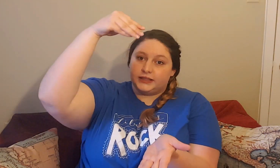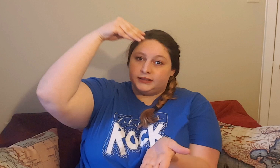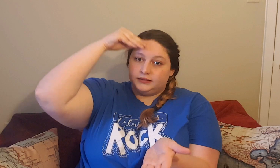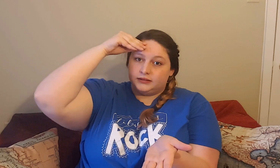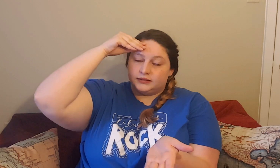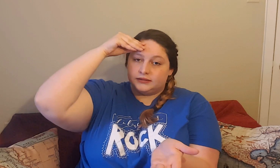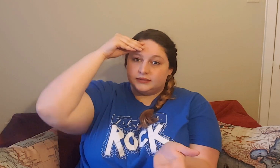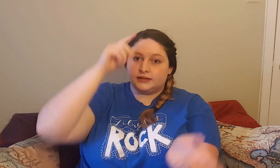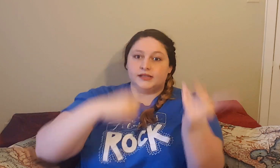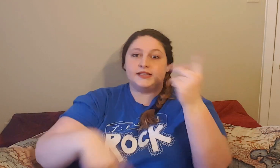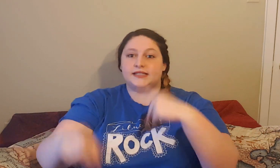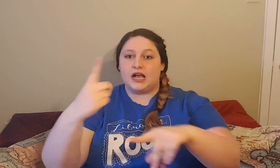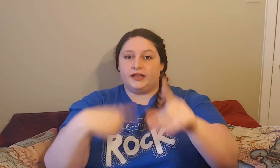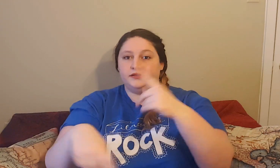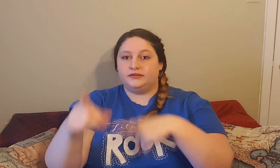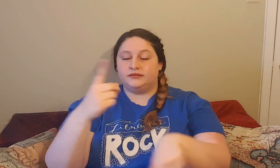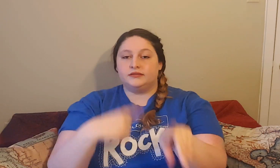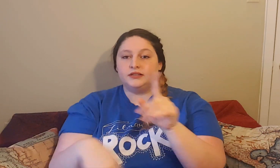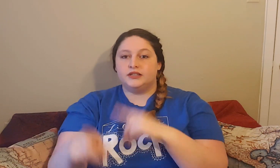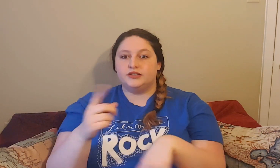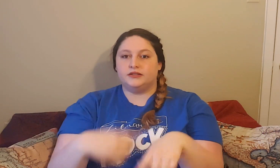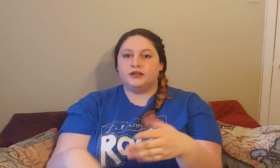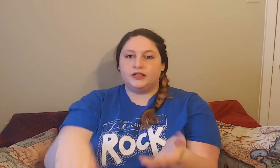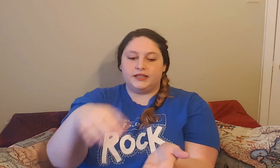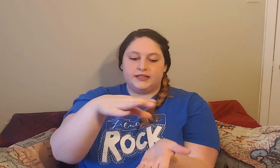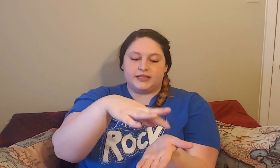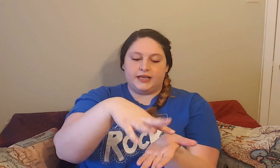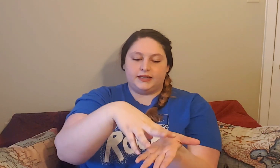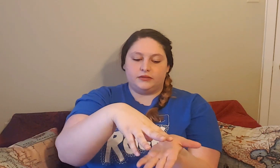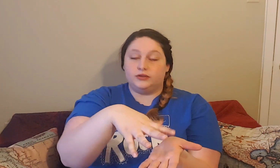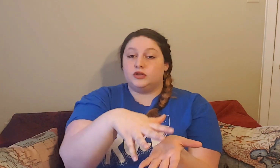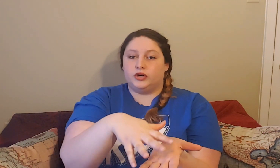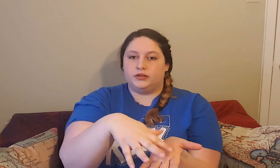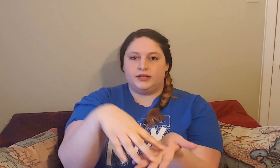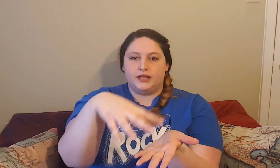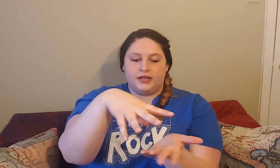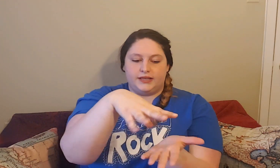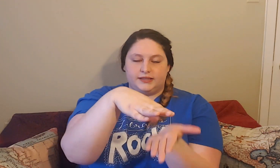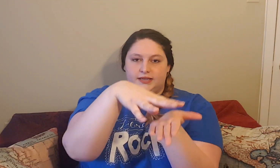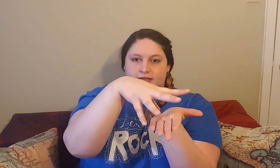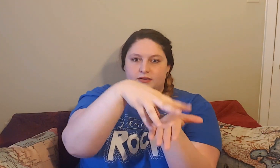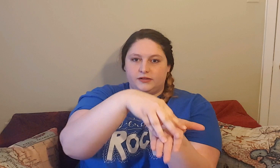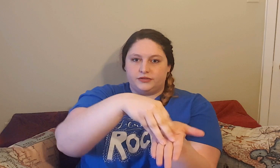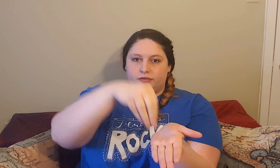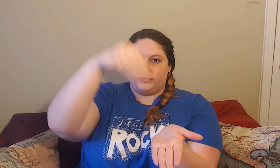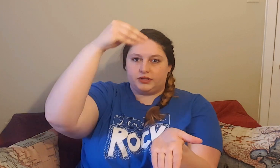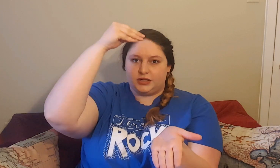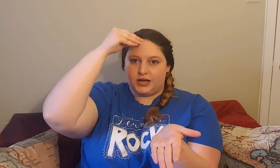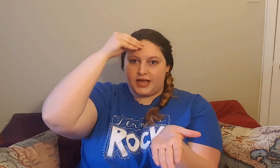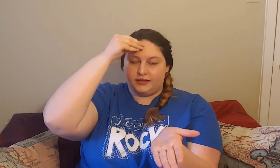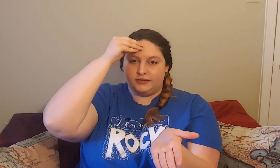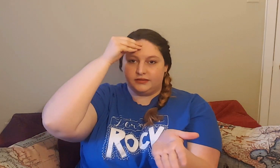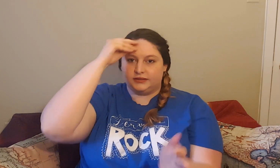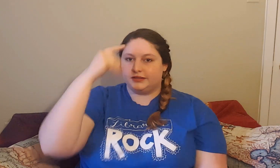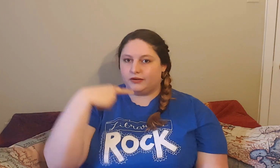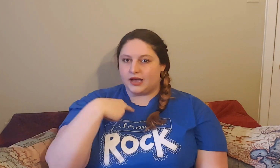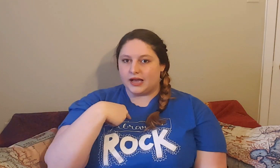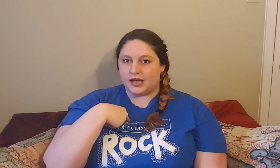learning sign. So learning is like, or learn is like taking knowledge from a book to your head. So